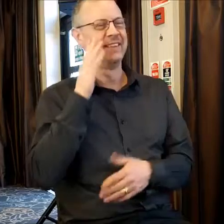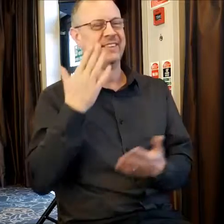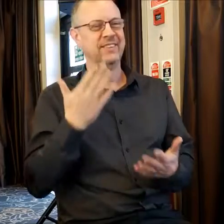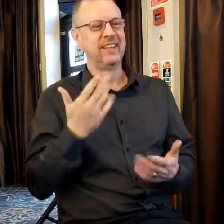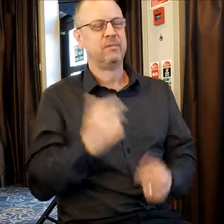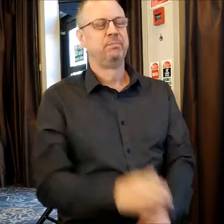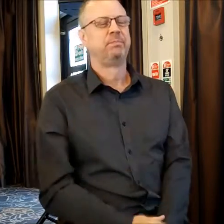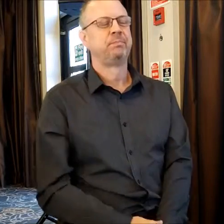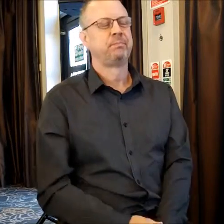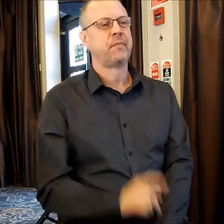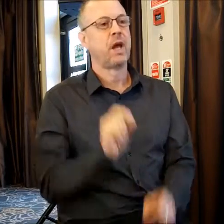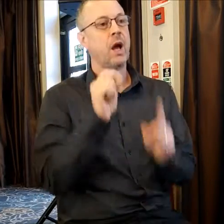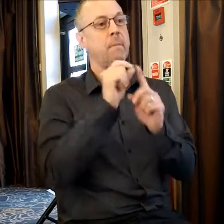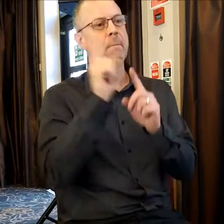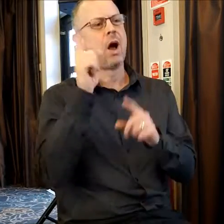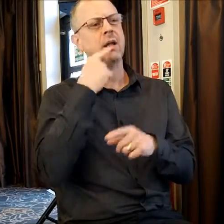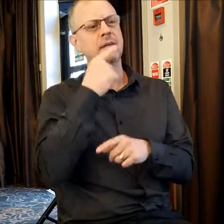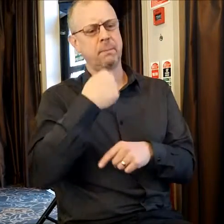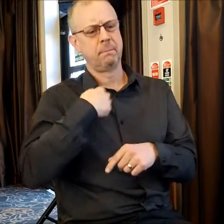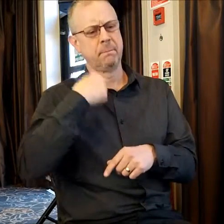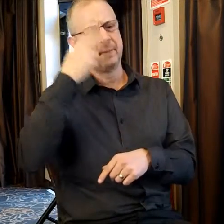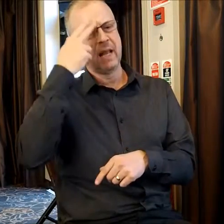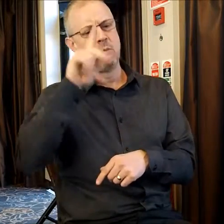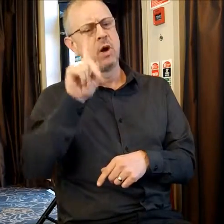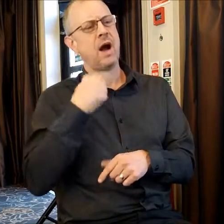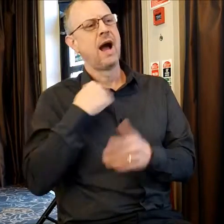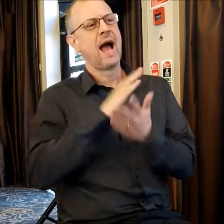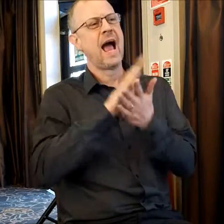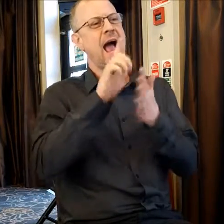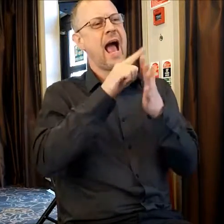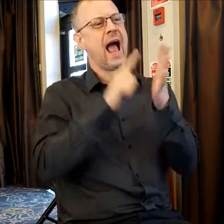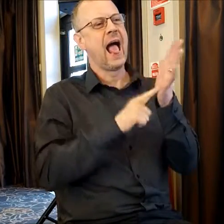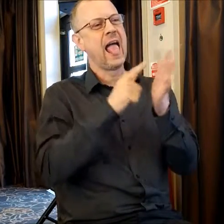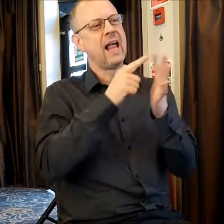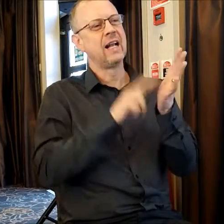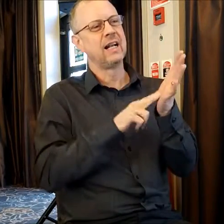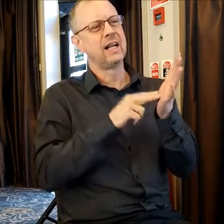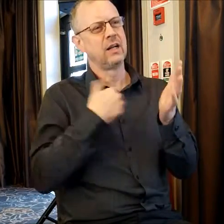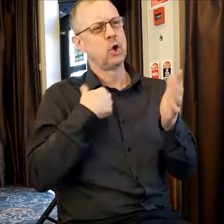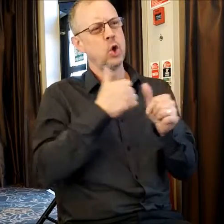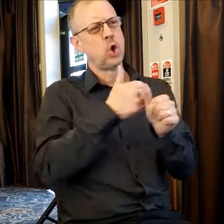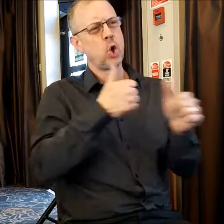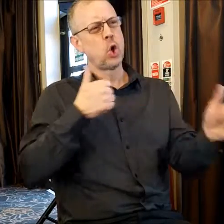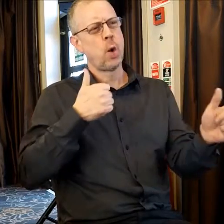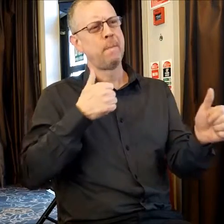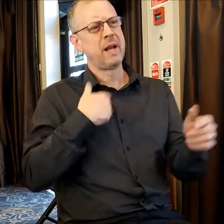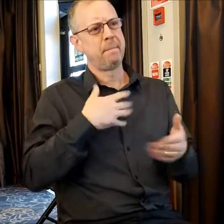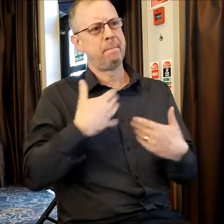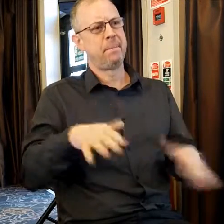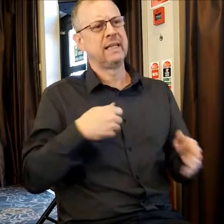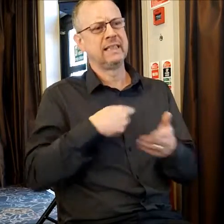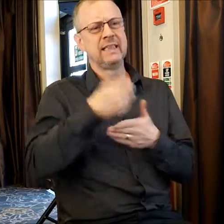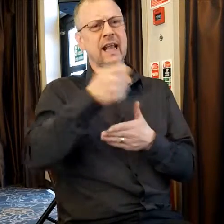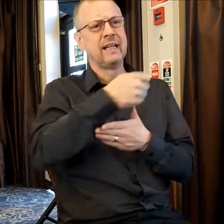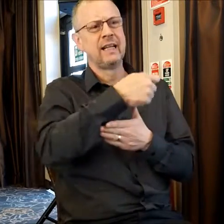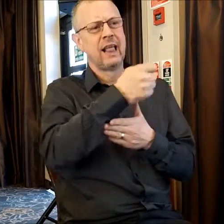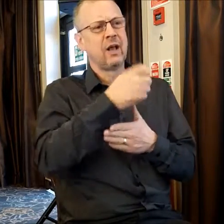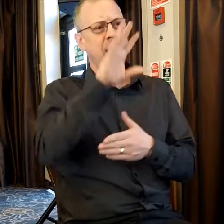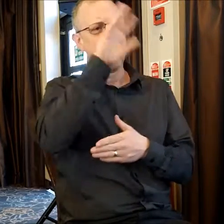Paul said, my name's Helen. Our company, EP Bitumen, has been selling into Africa almost exclusively for